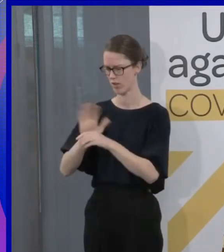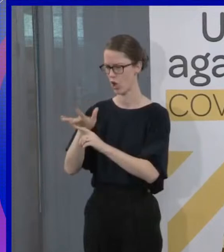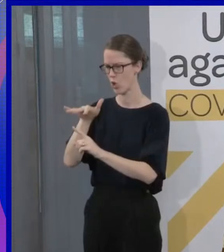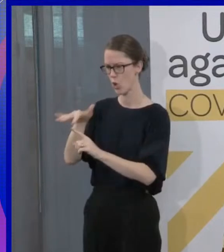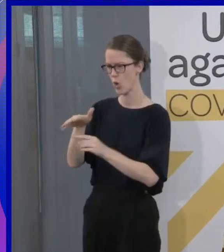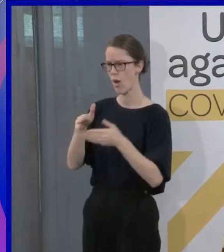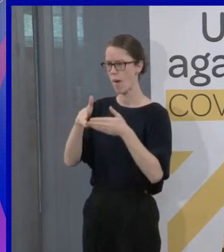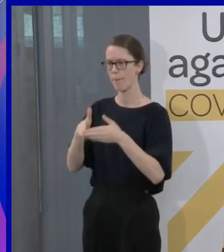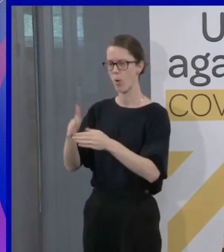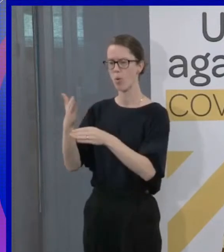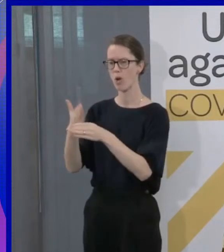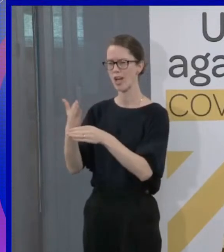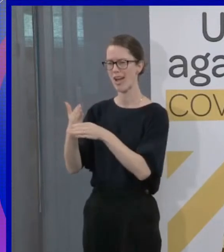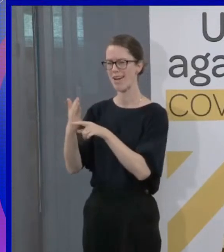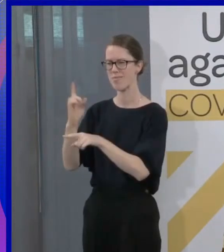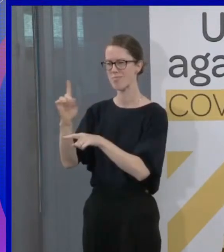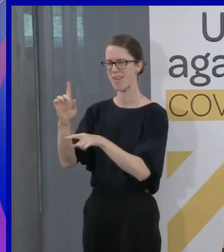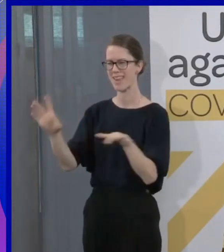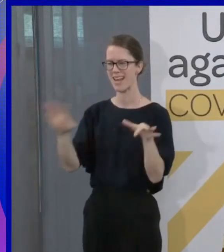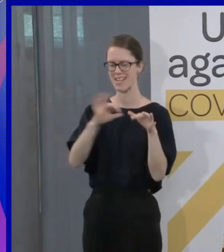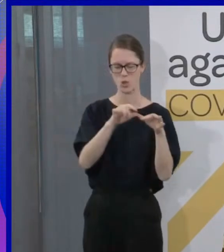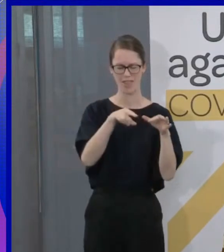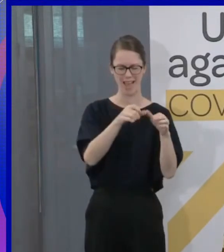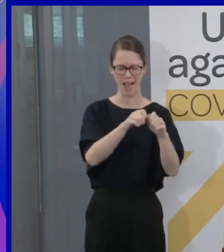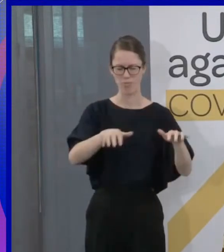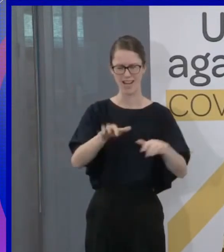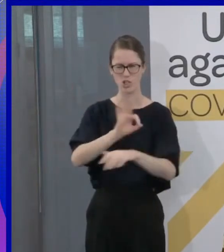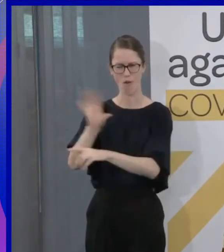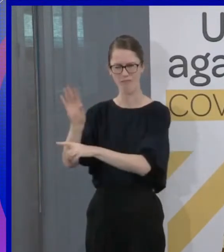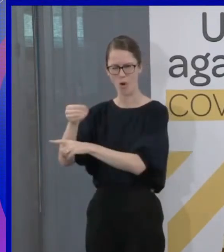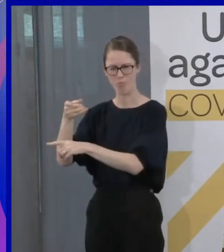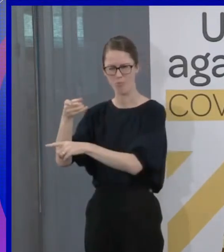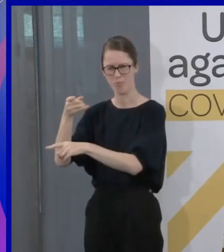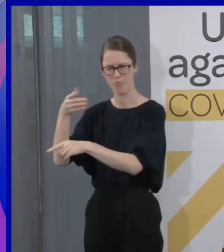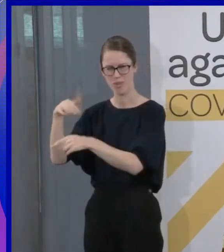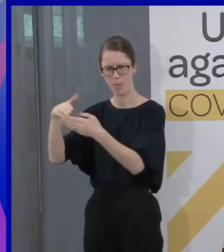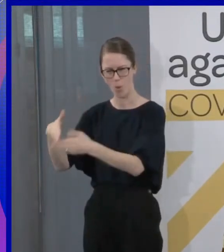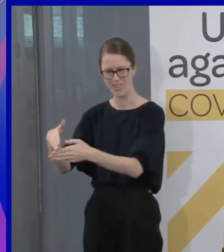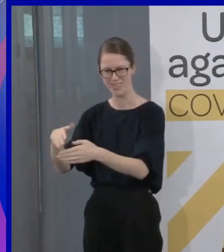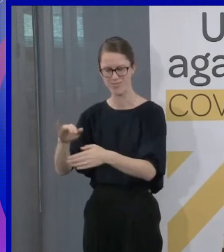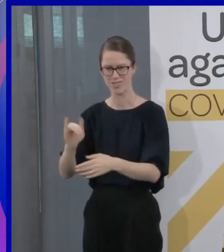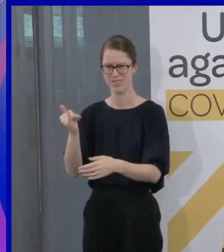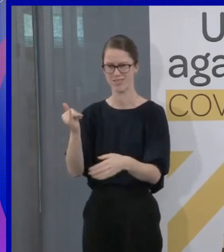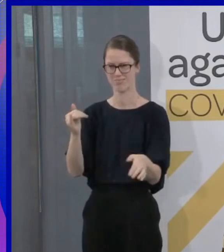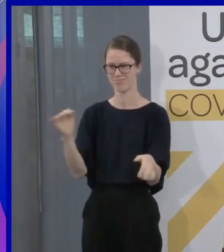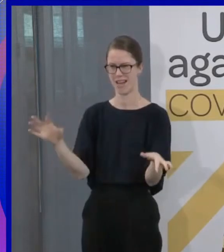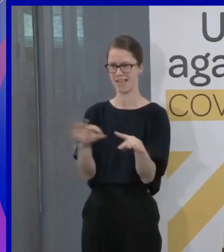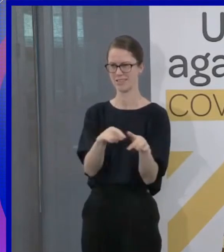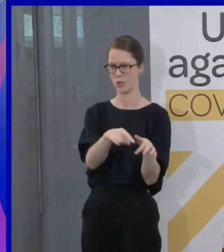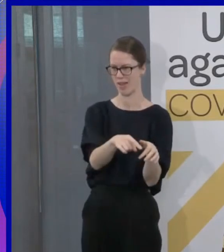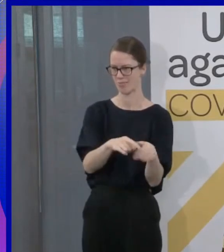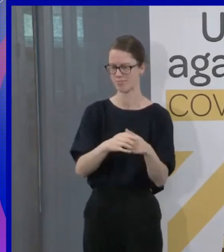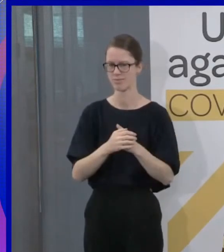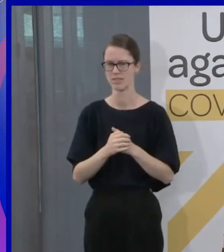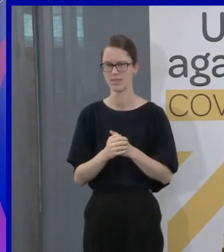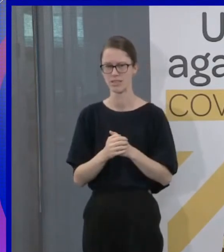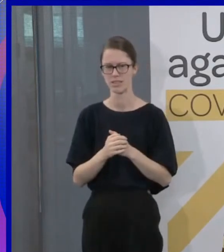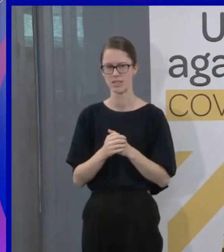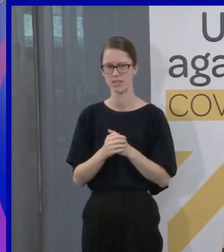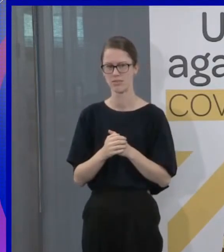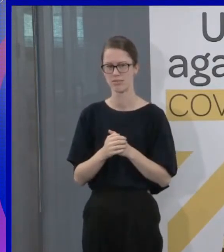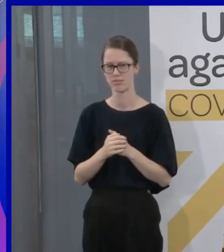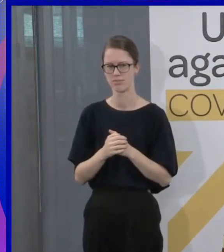port worker, but is linked to the outbreak. So it happens to be a port worker, and of course is being followed up. Not someone